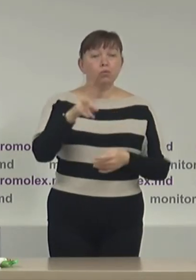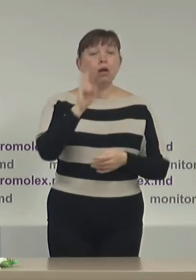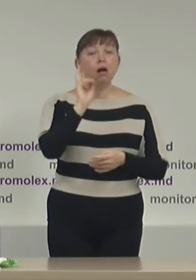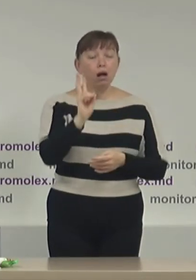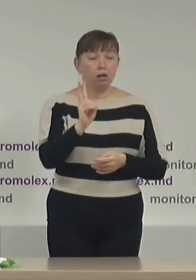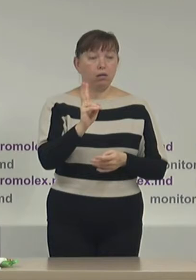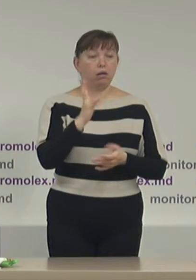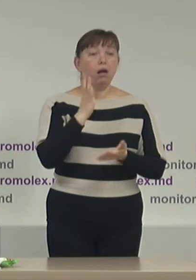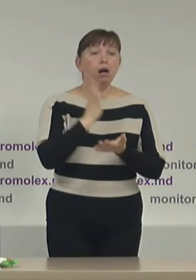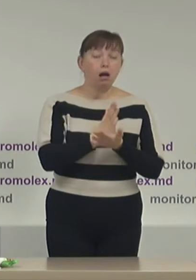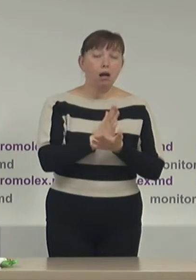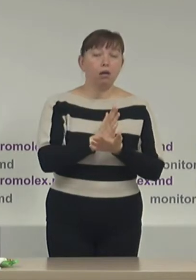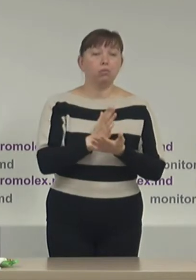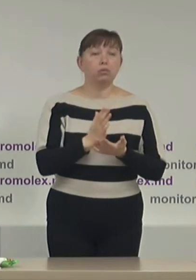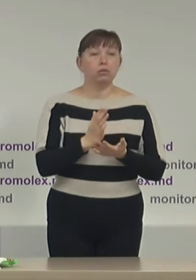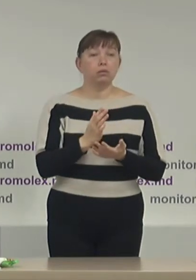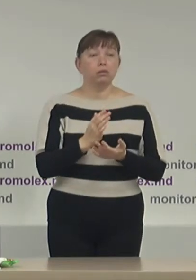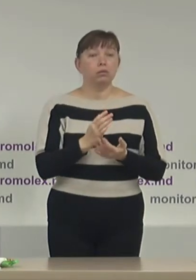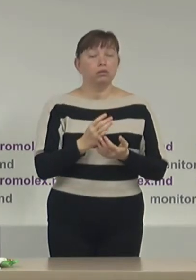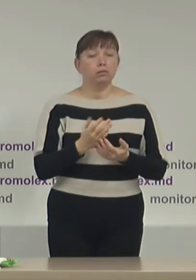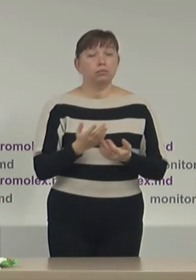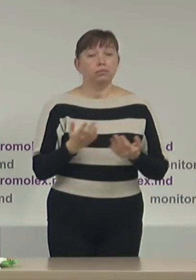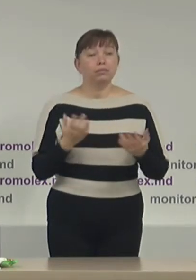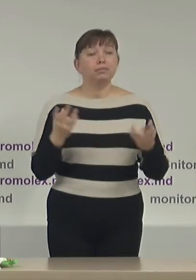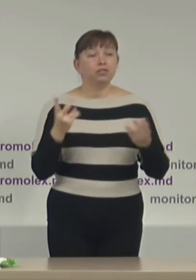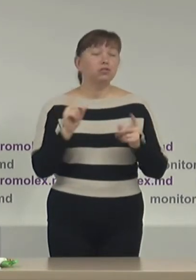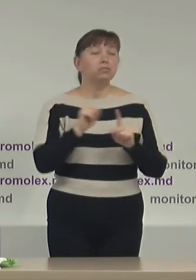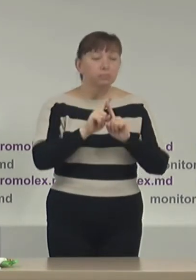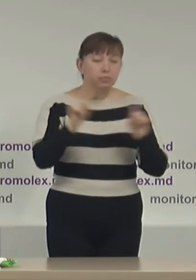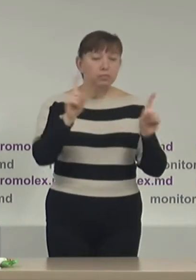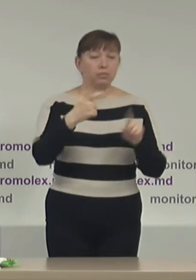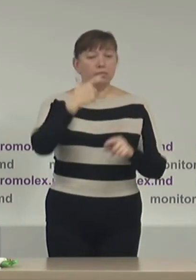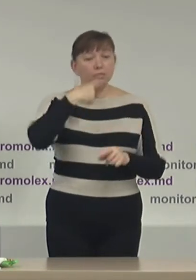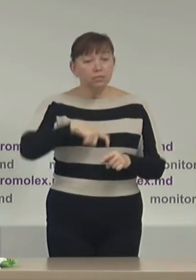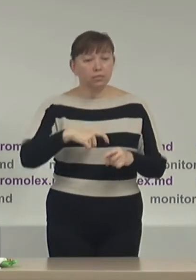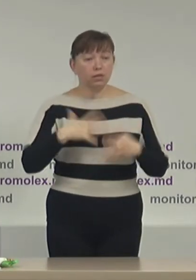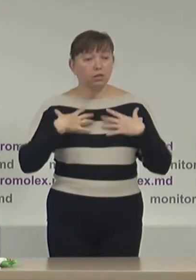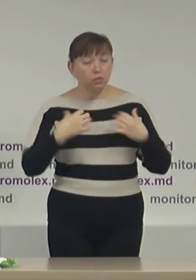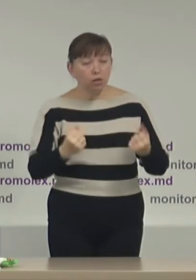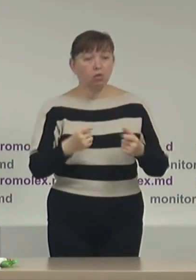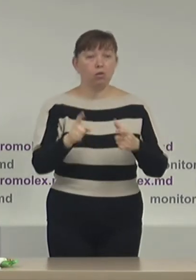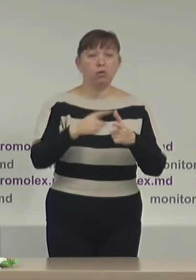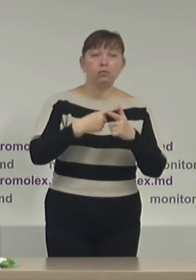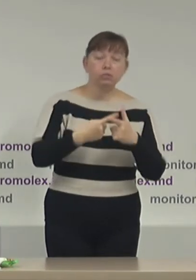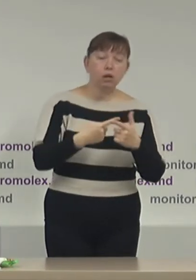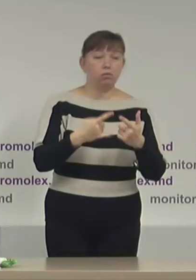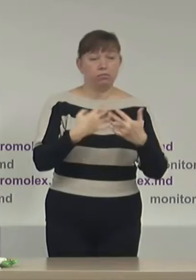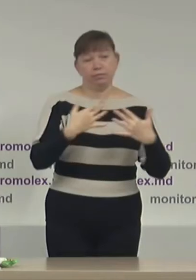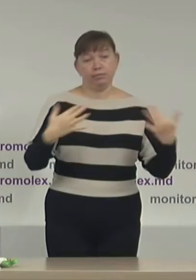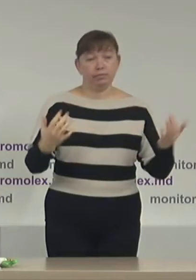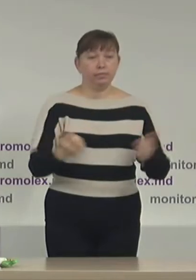it should be available only in order to include the persons that have some special needs